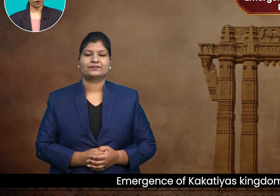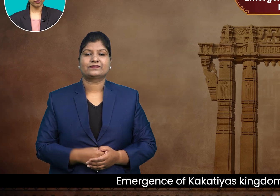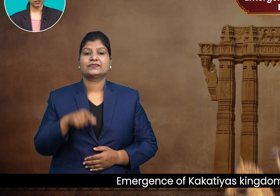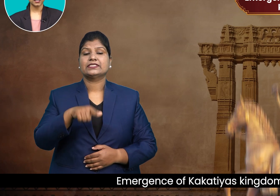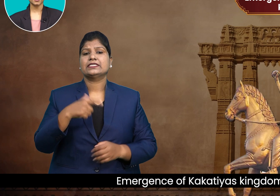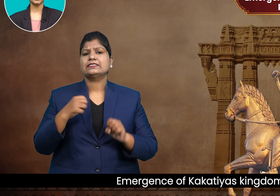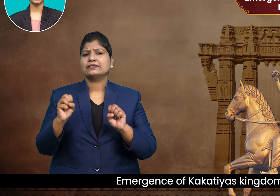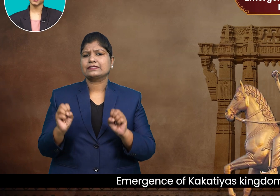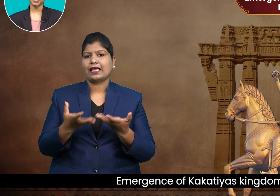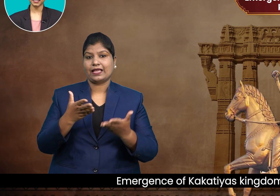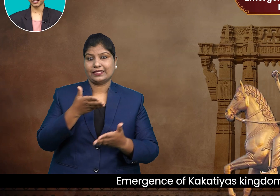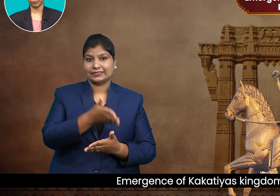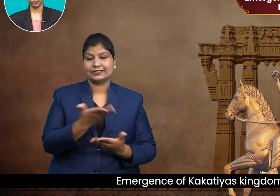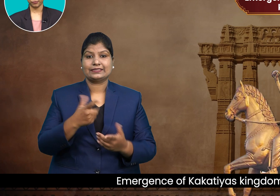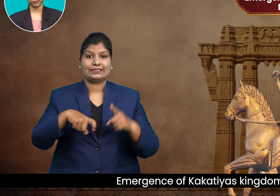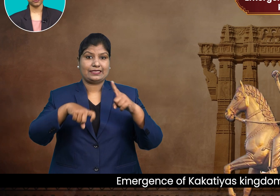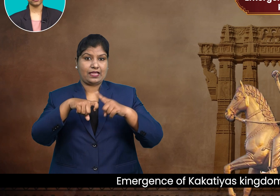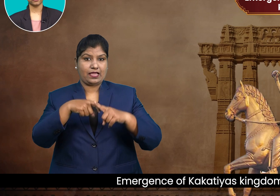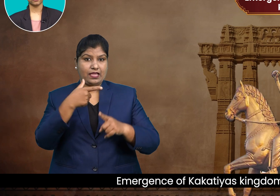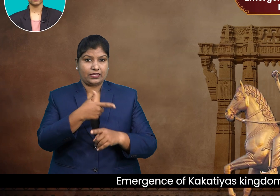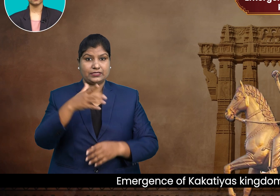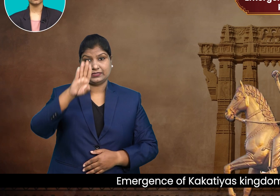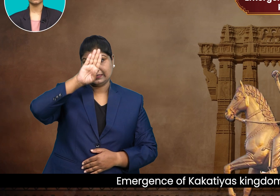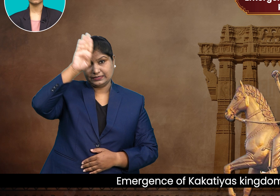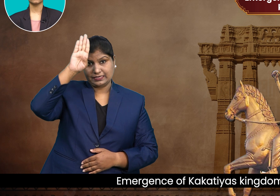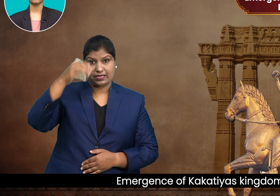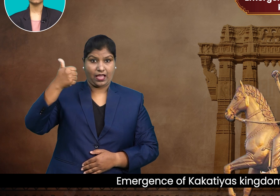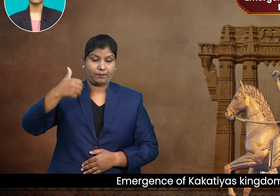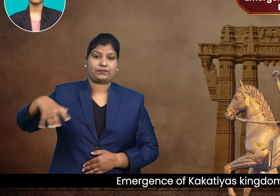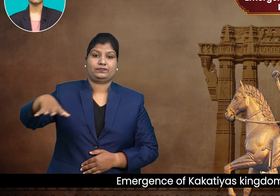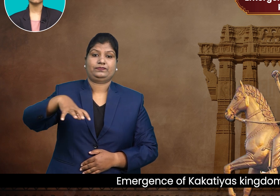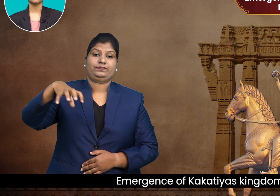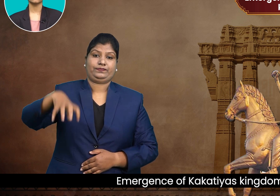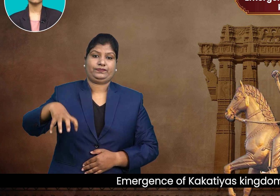Emergence of Kakatiya's kingdom.